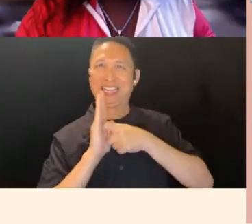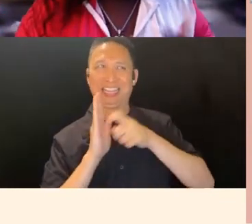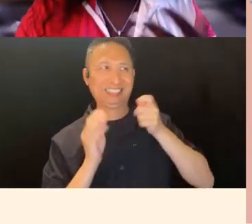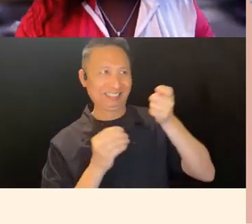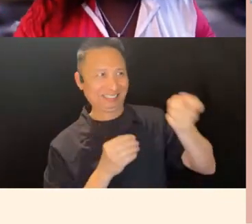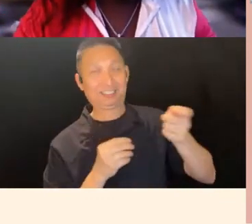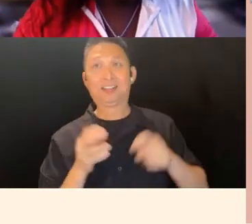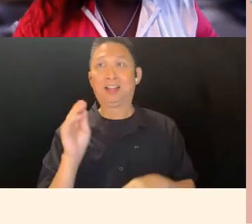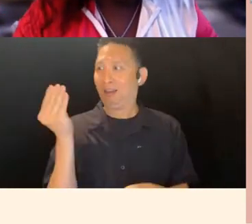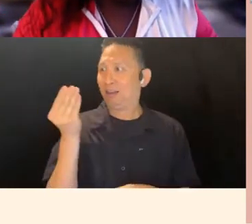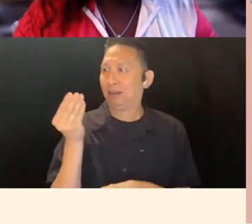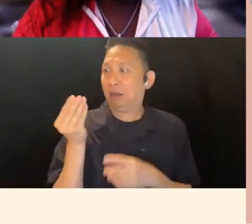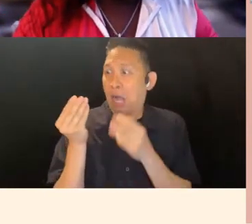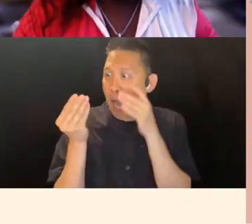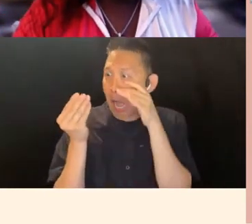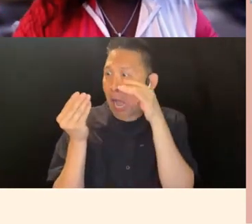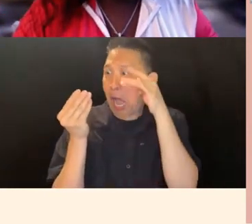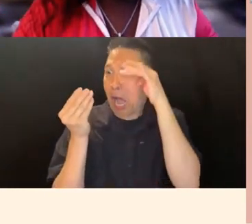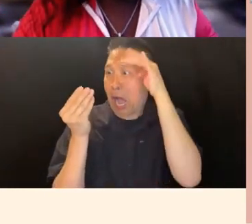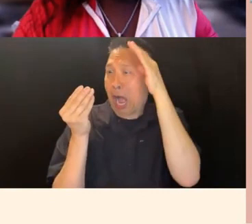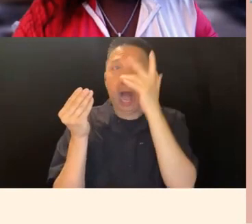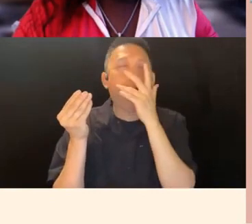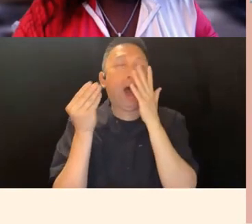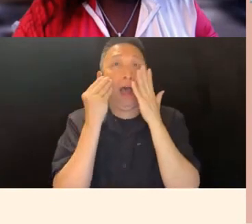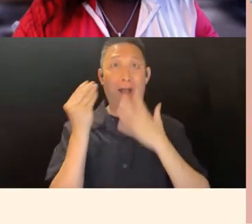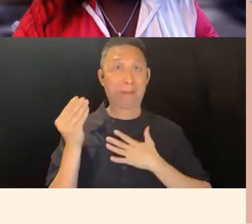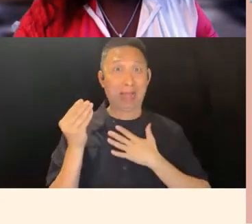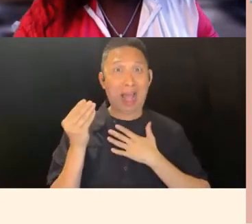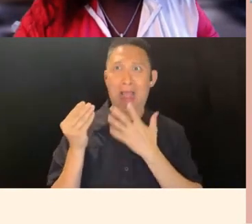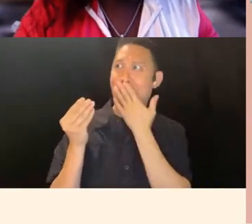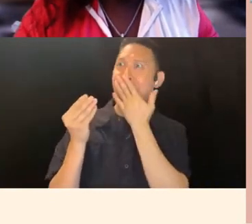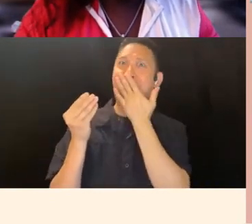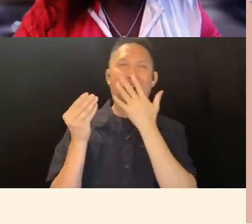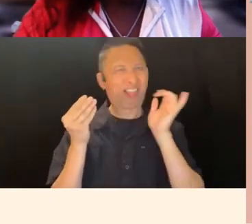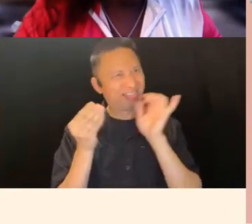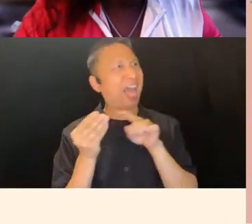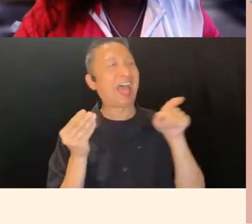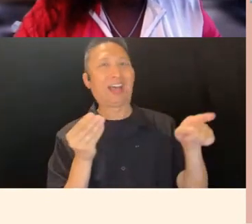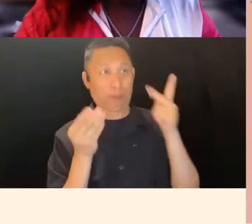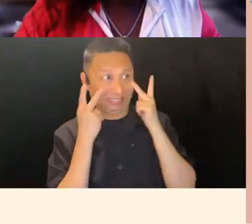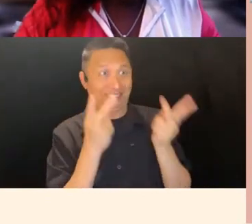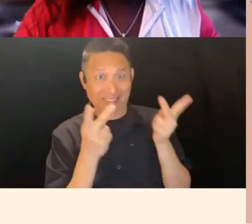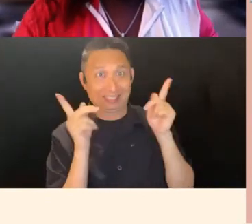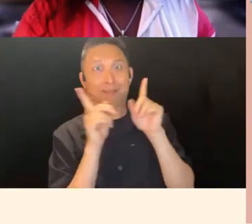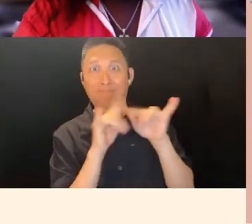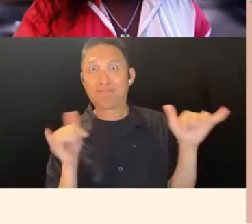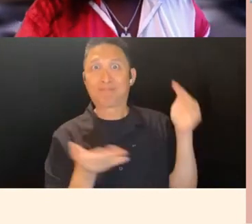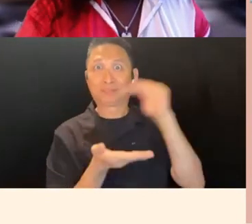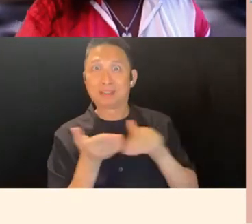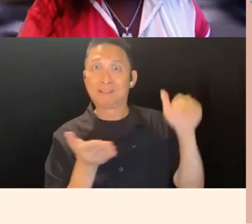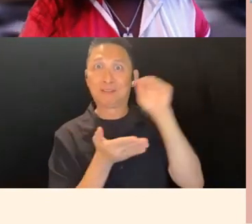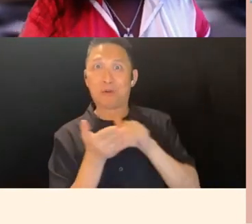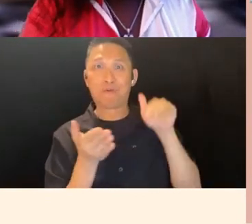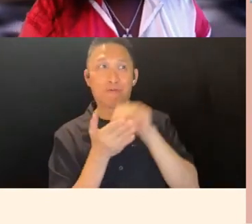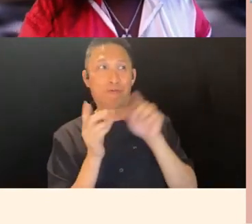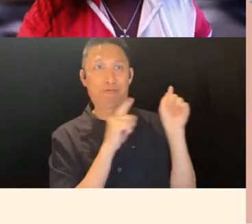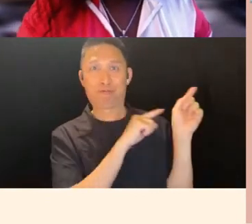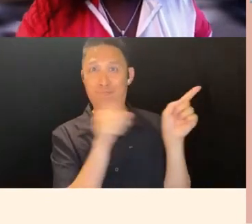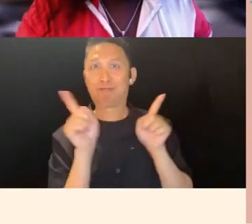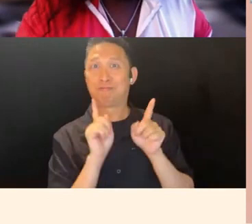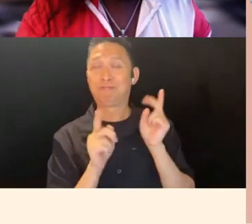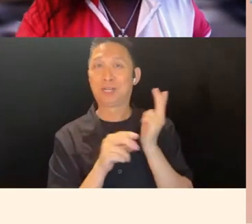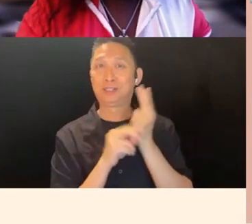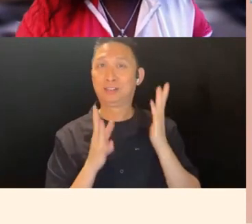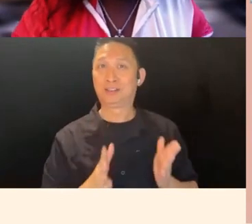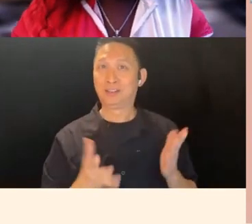see for our clients. Because at the end of the day, to know that you're coming from the streets in